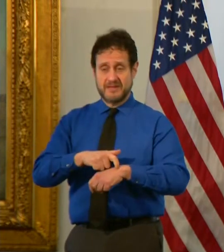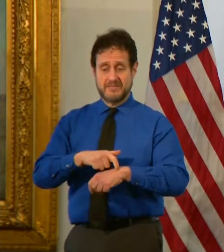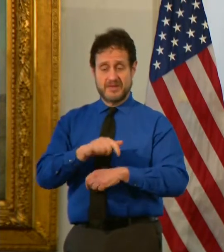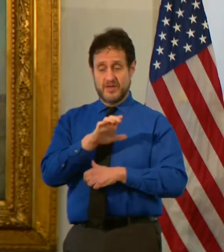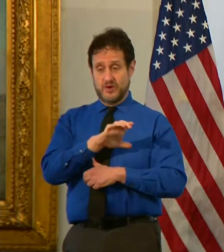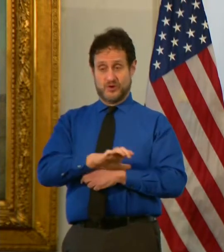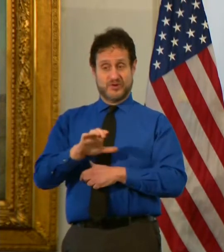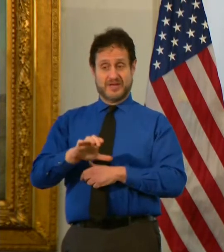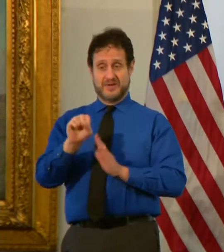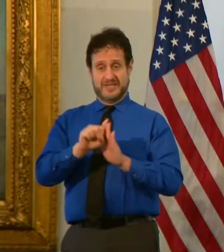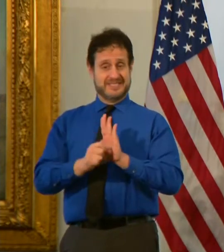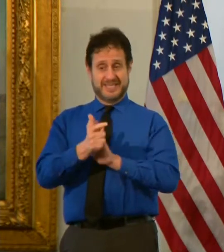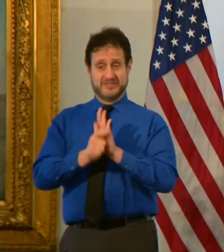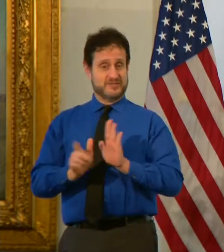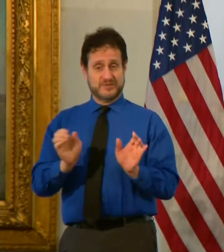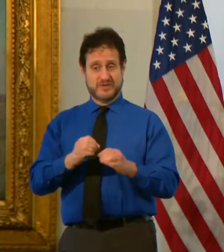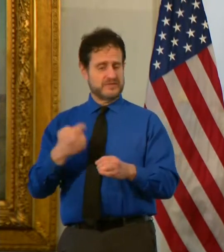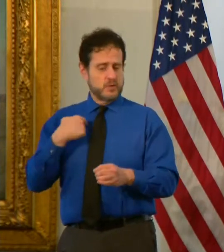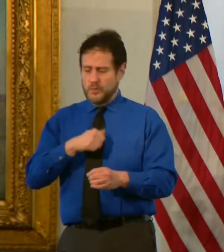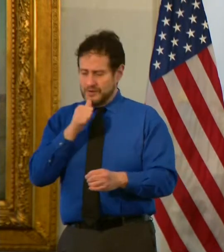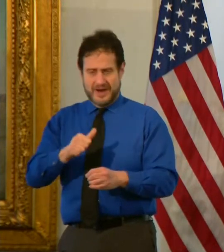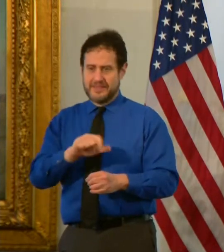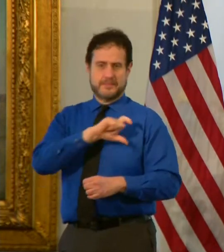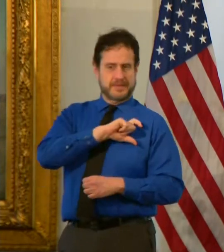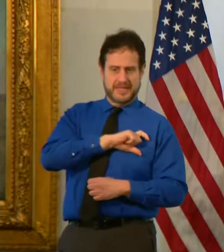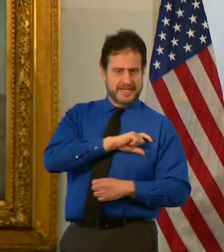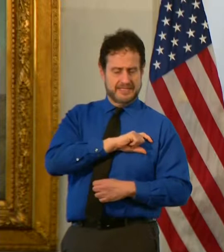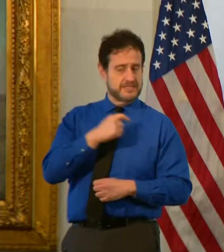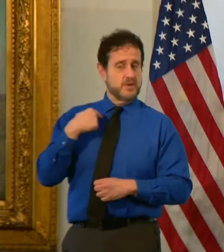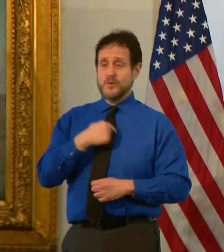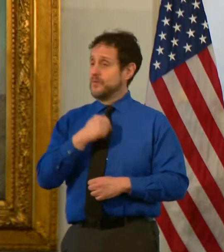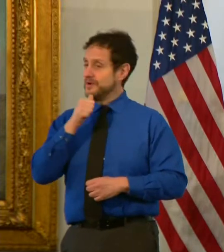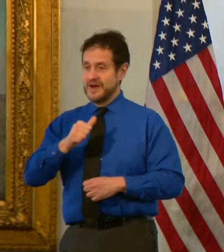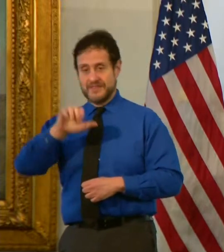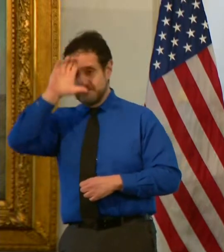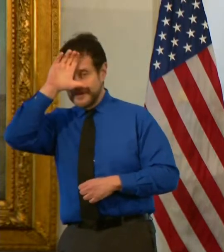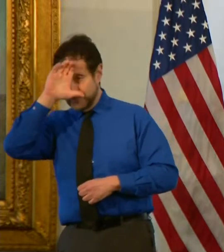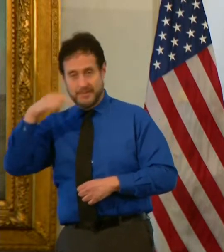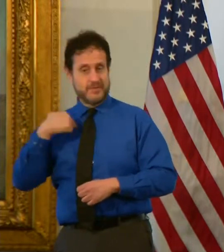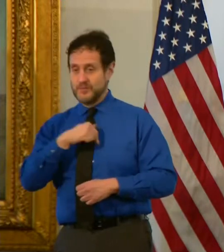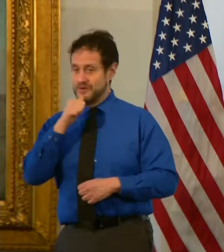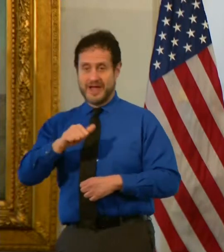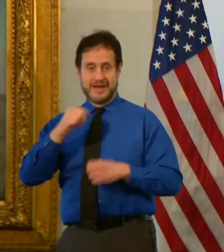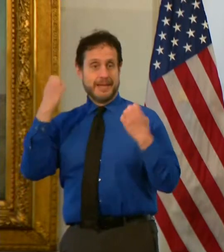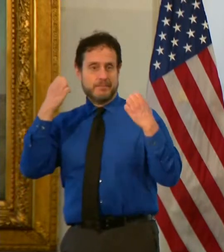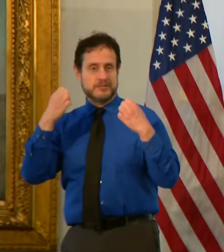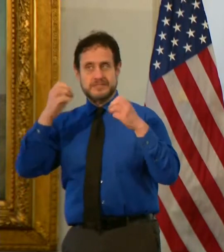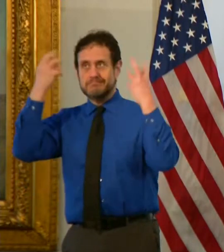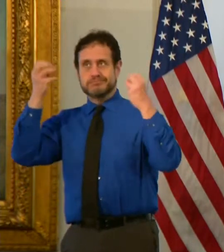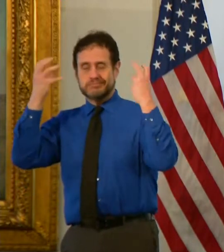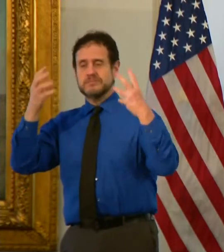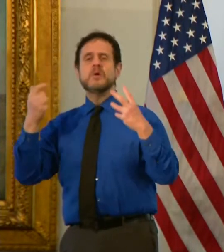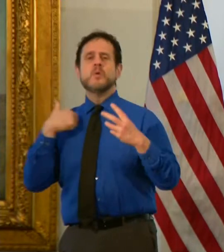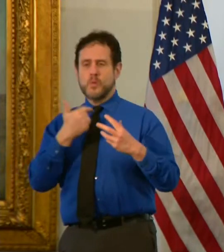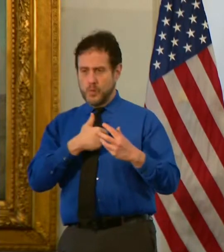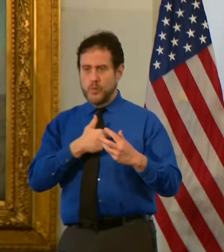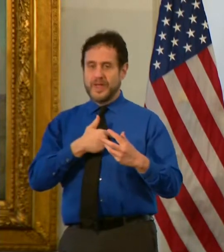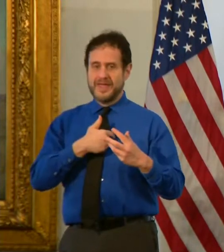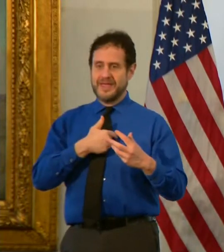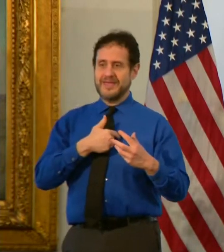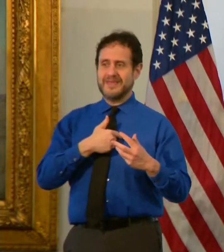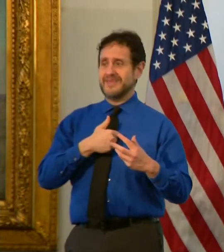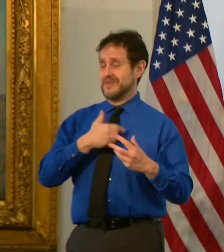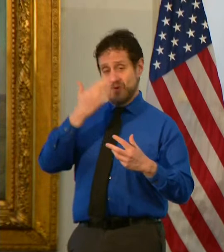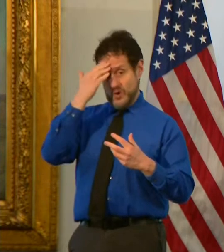Office is not a first responder. We're last responders. We show up after the chalk outline's already